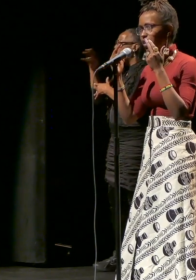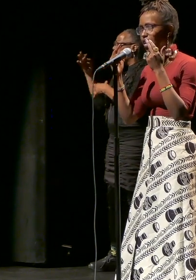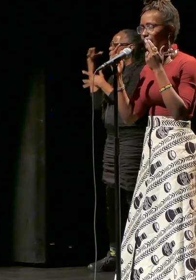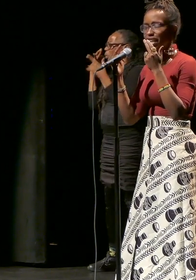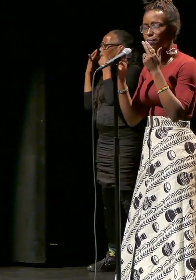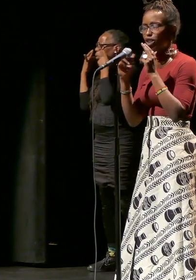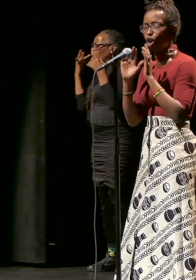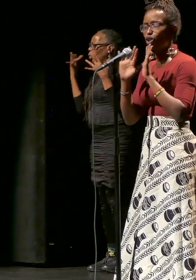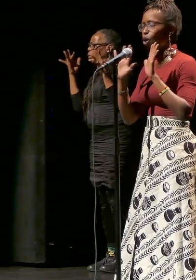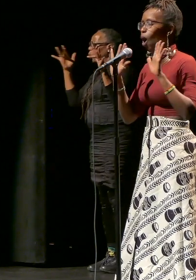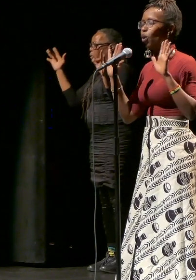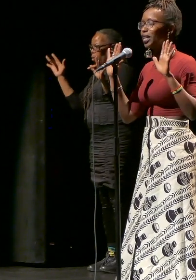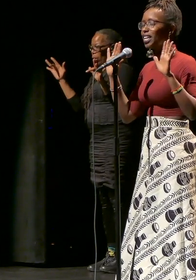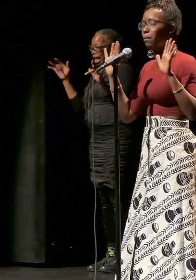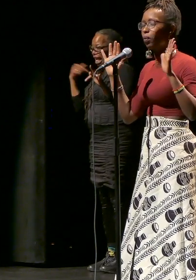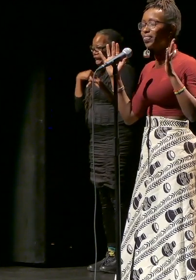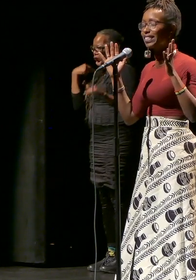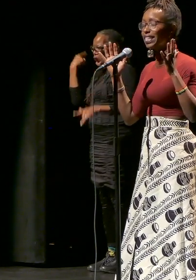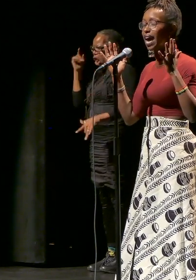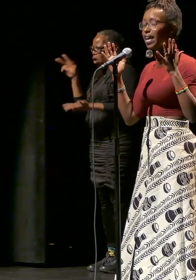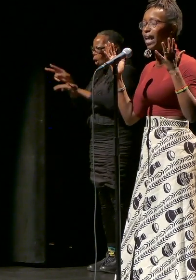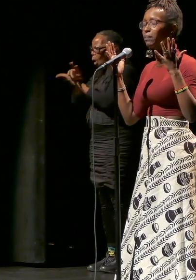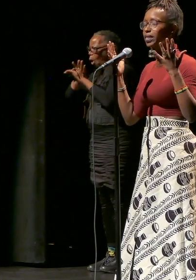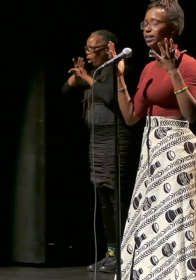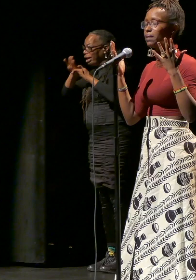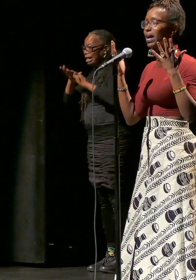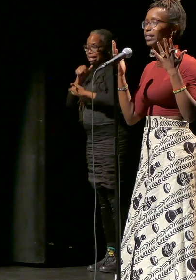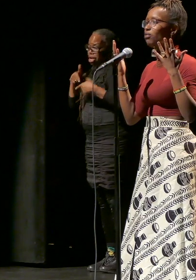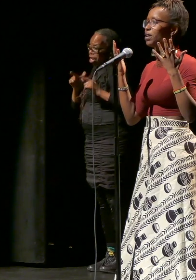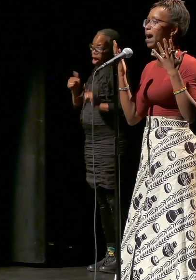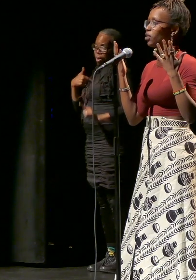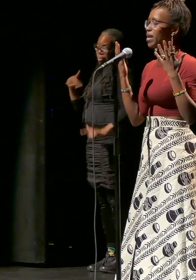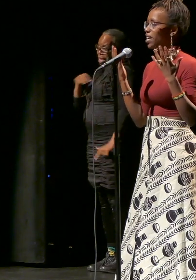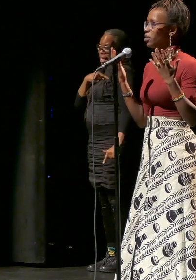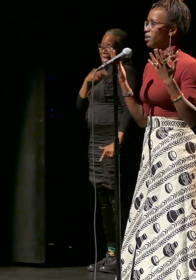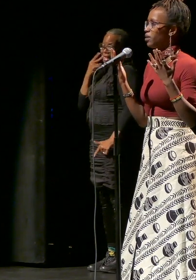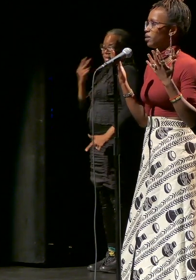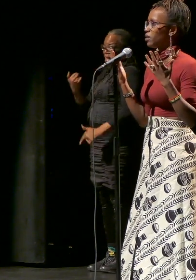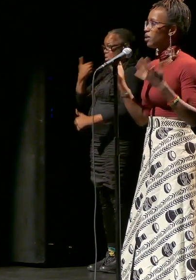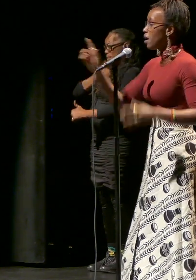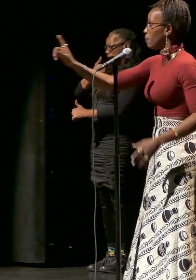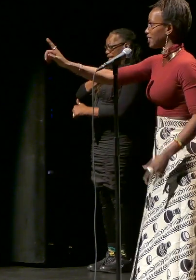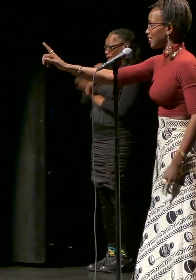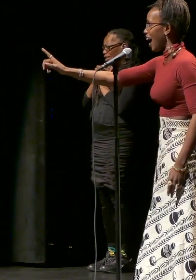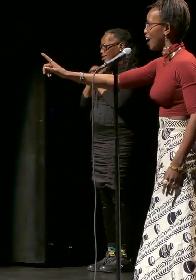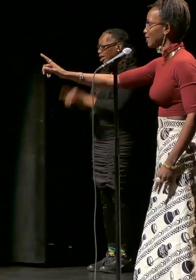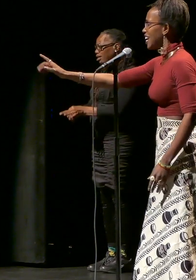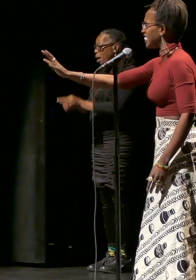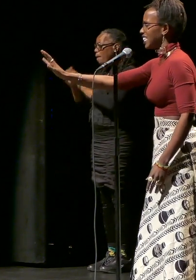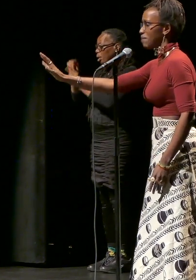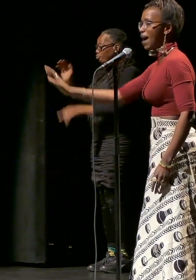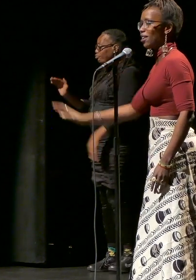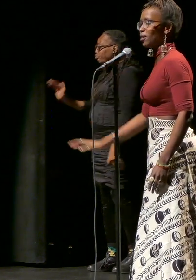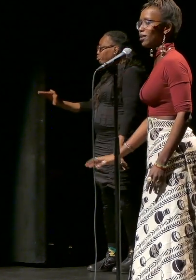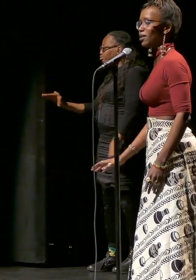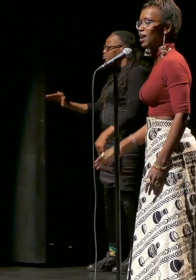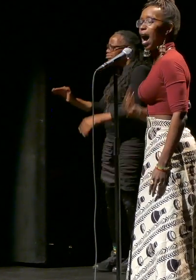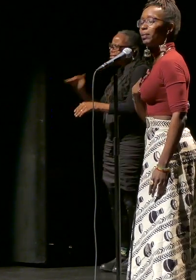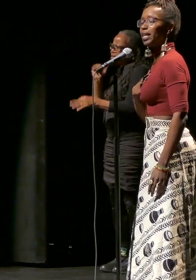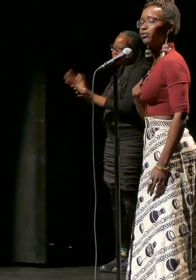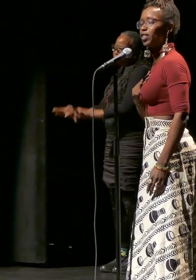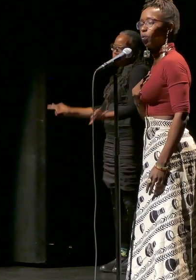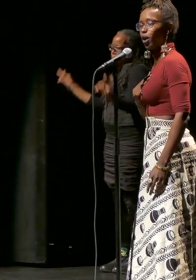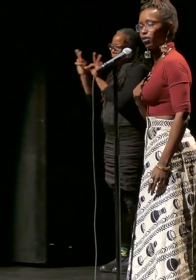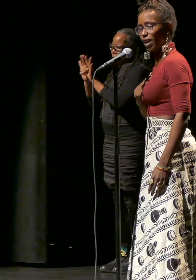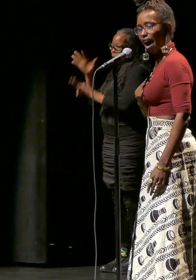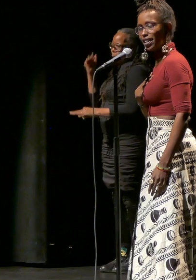draw blood, an image so holy, but one that did not allow me to see myself in my creator. But as a child, it didn't matter.